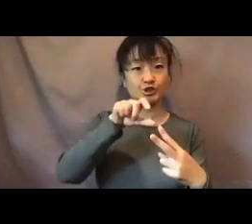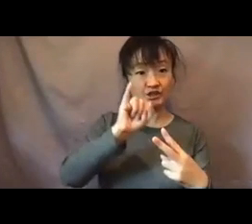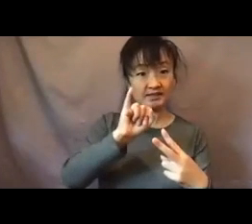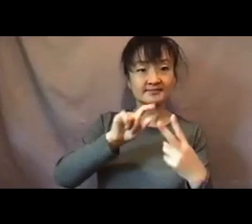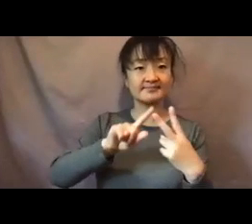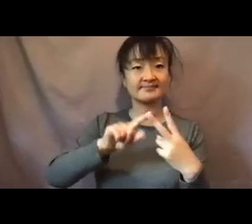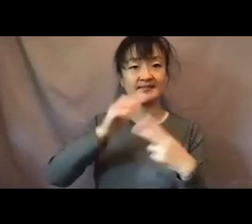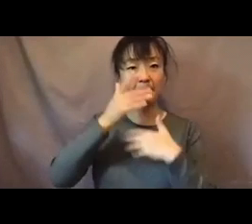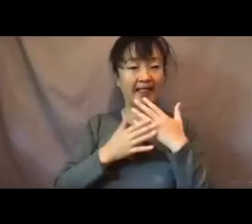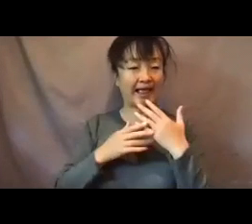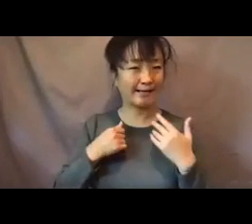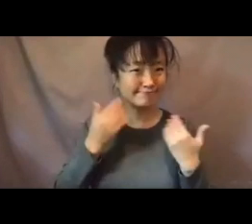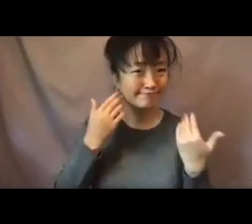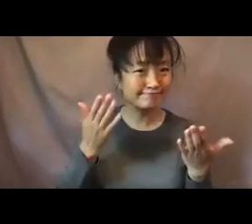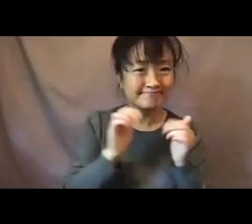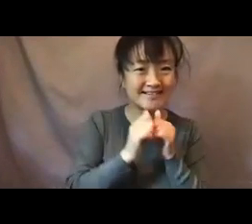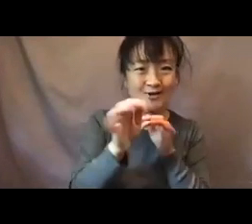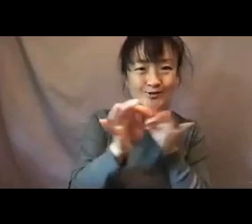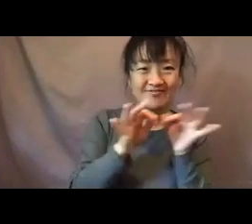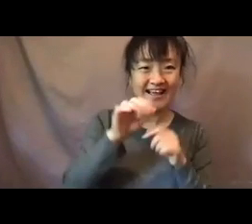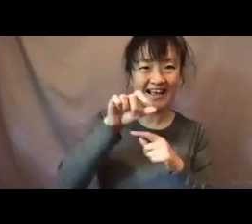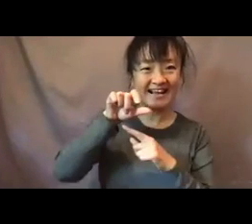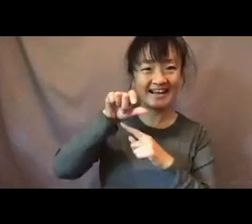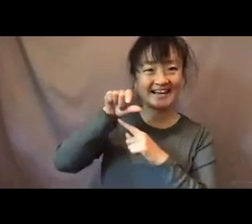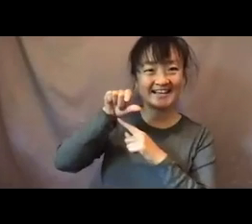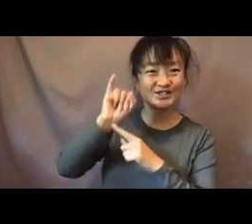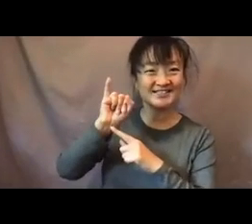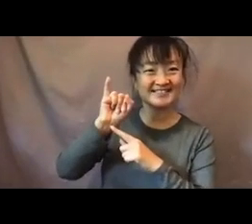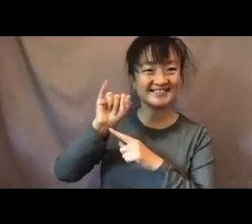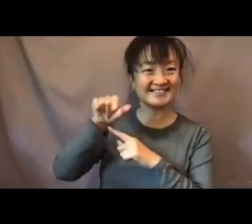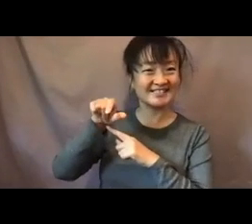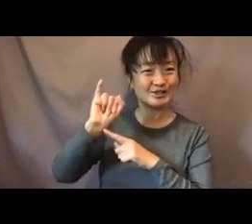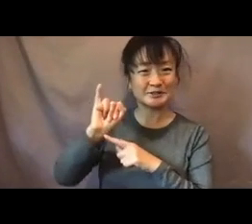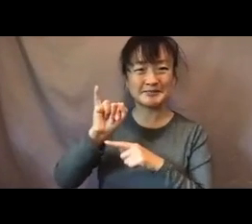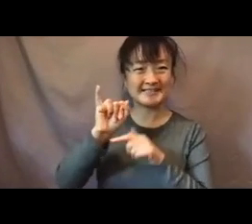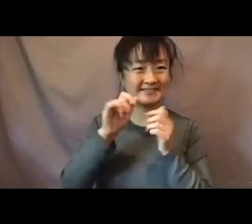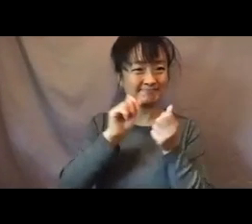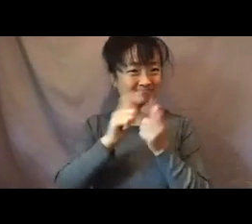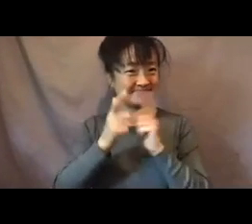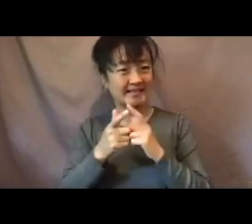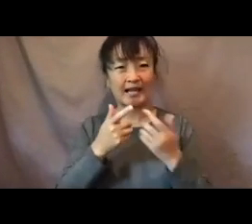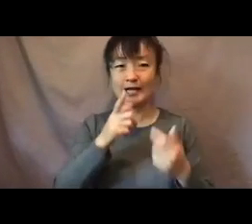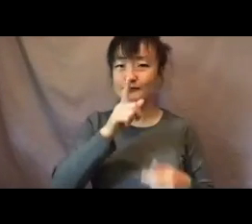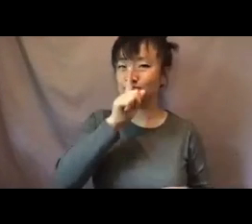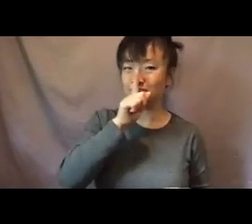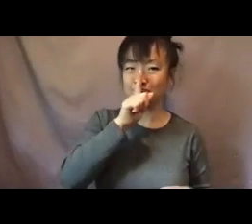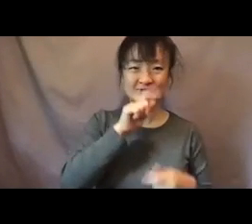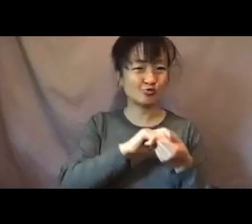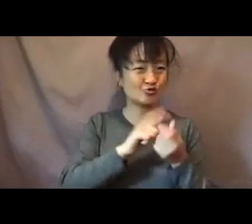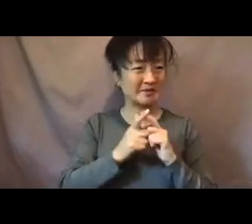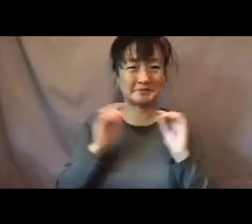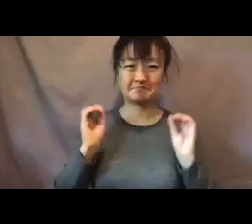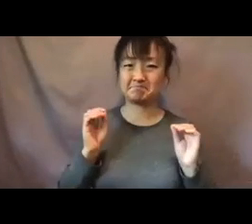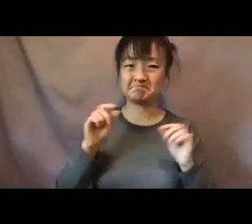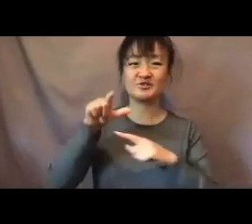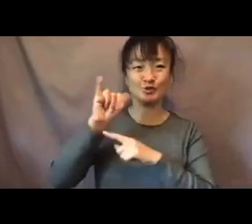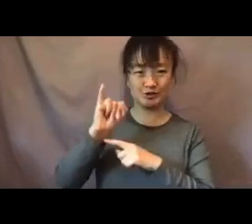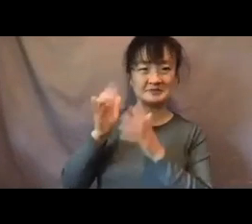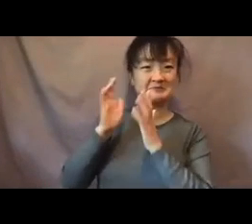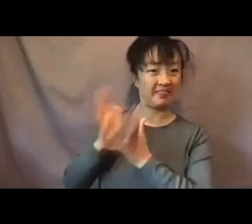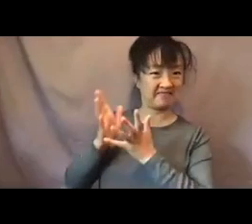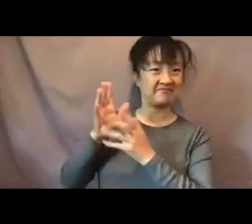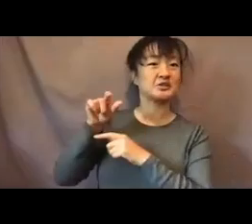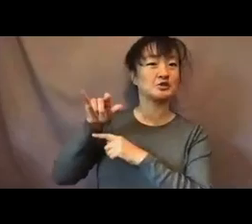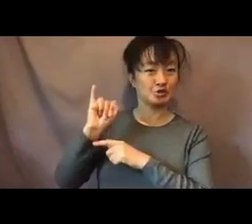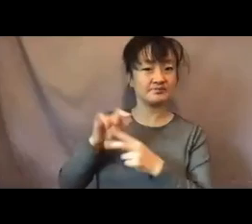don't even know how to define qi. I don't even try to try to translate it. I just use the term qi. And blood with a capital B is the Chinese